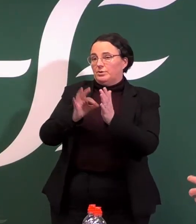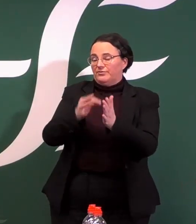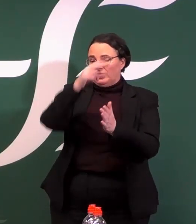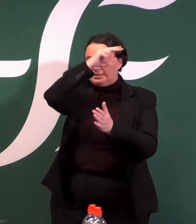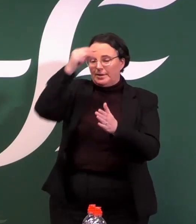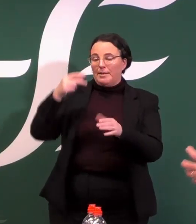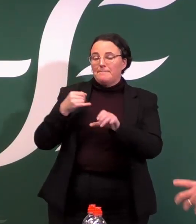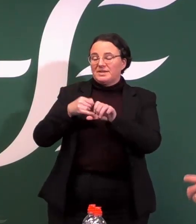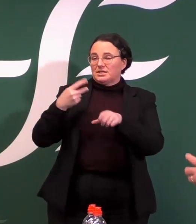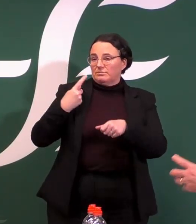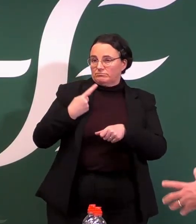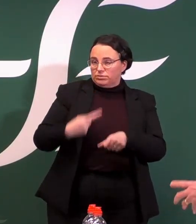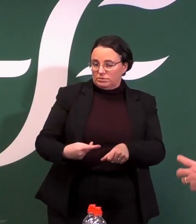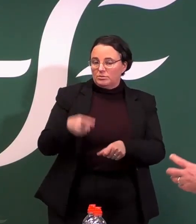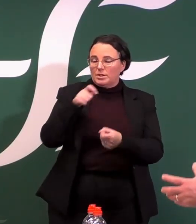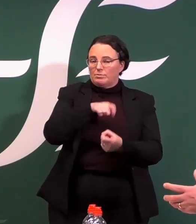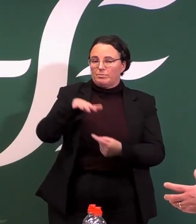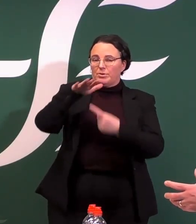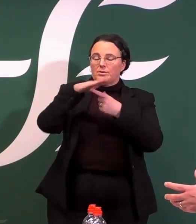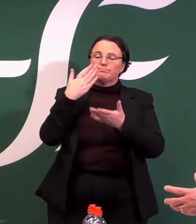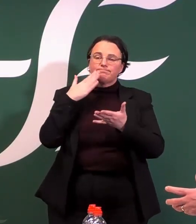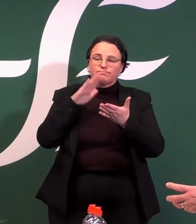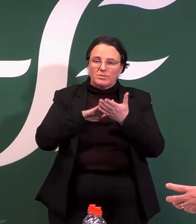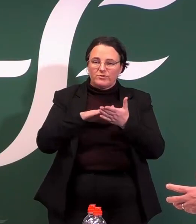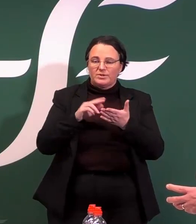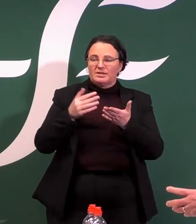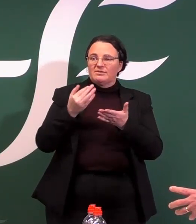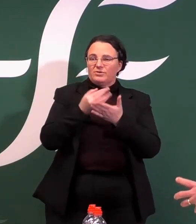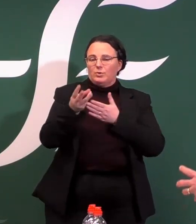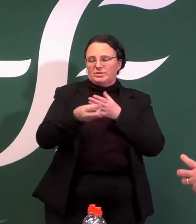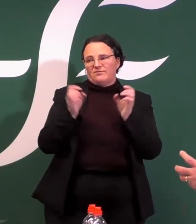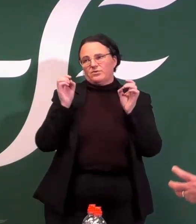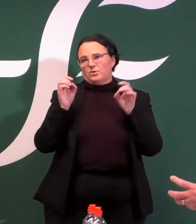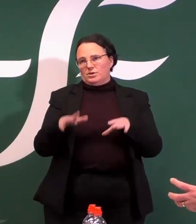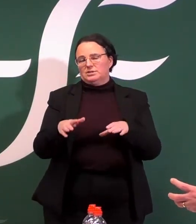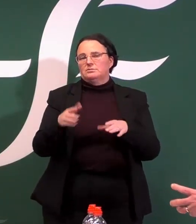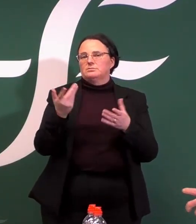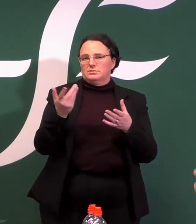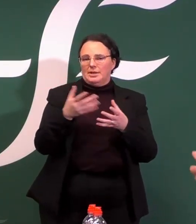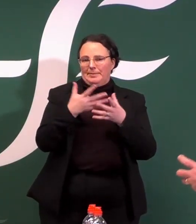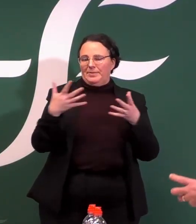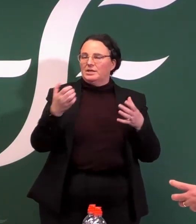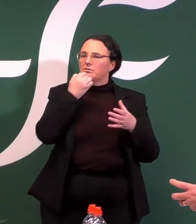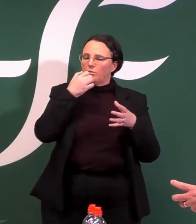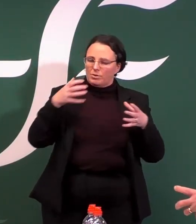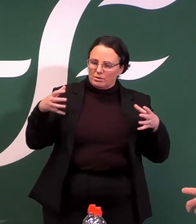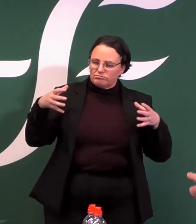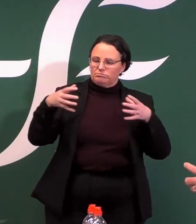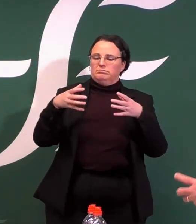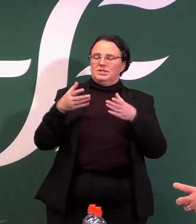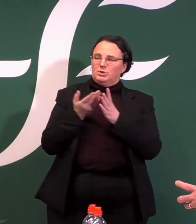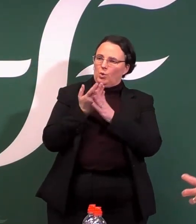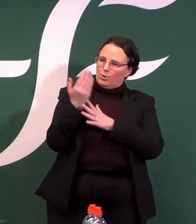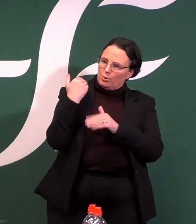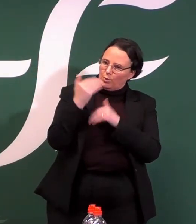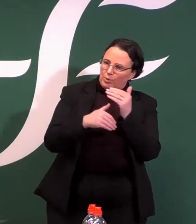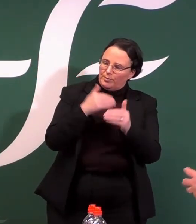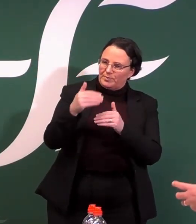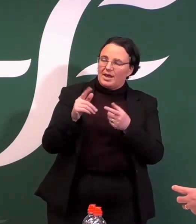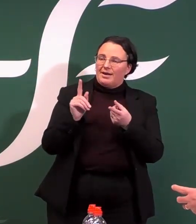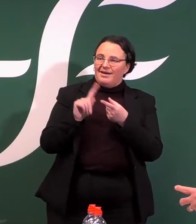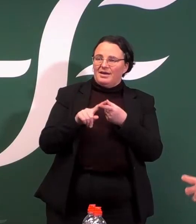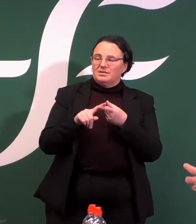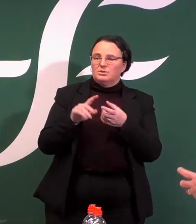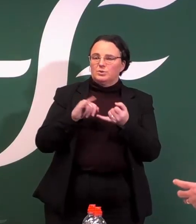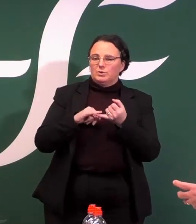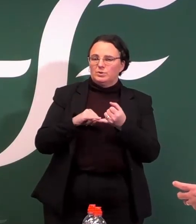medically vulnerable, we'll be prioritising appointments for those over the coming weeks for obvious reasons. One is there's a huge cohort there and we need to get through it. And secondly is we don't want people